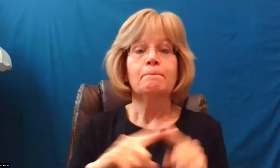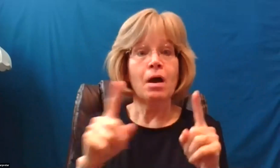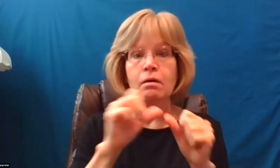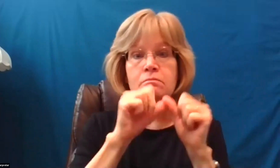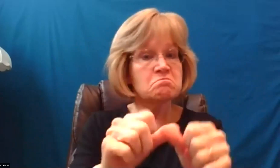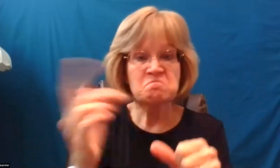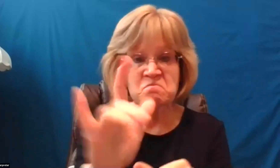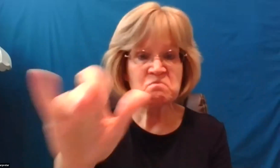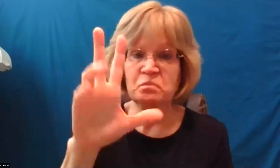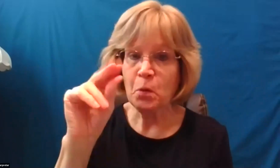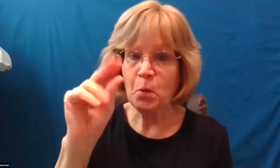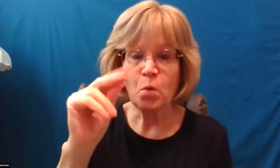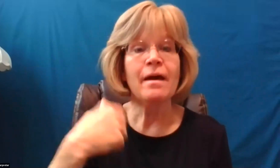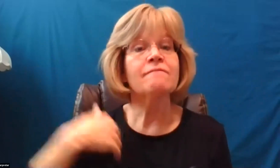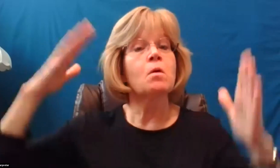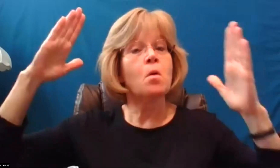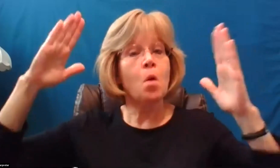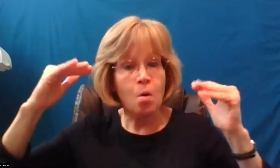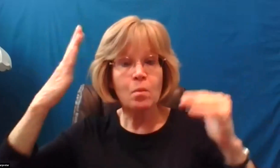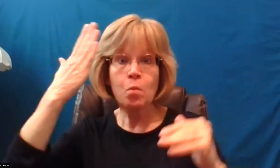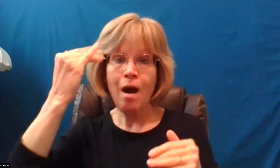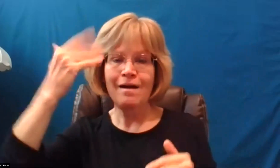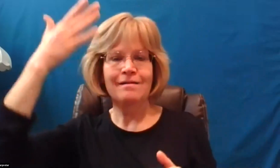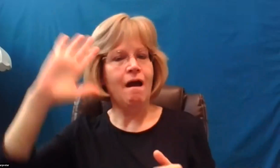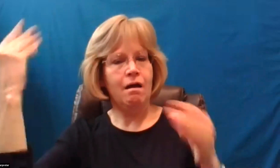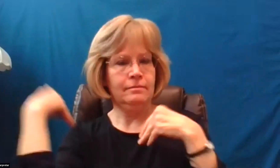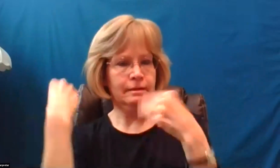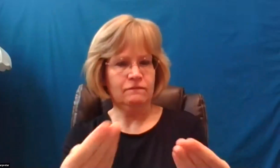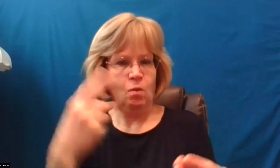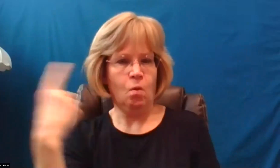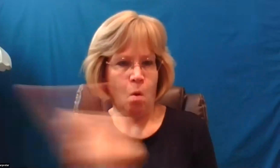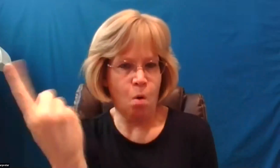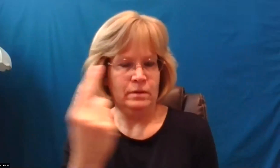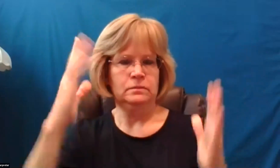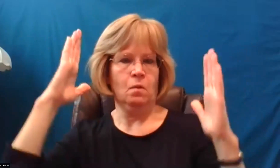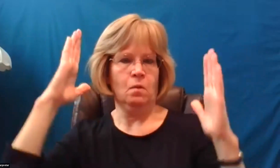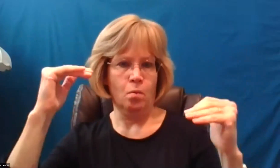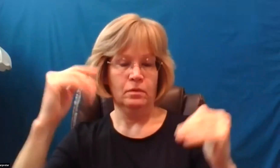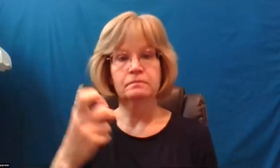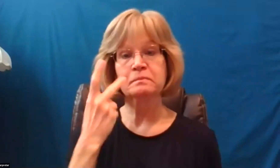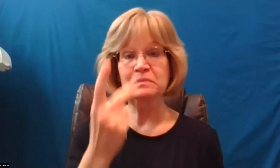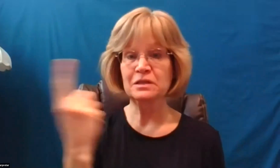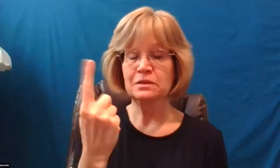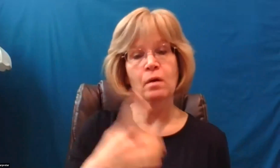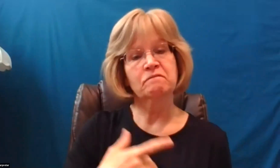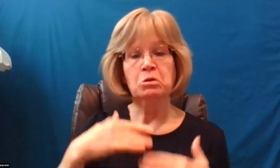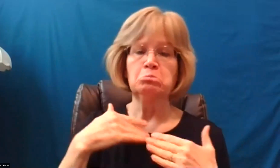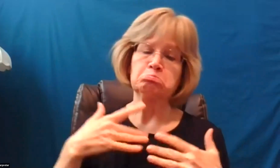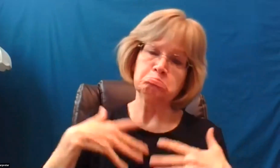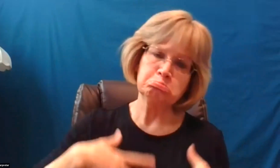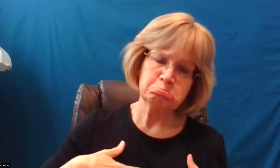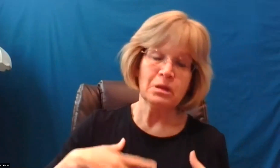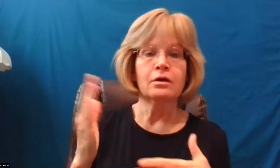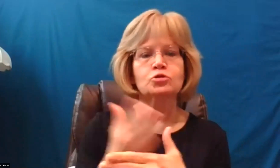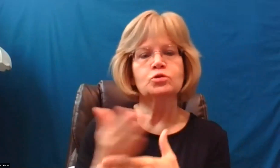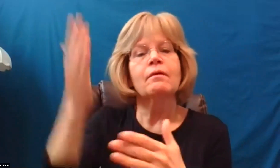is hope because God always gives us hope. So when you see somebody who's feeling a bit down, share with them